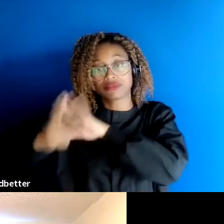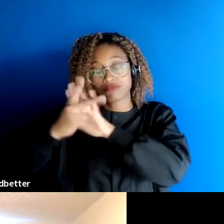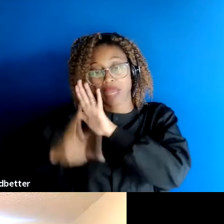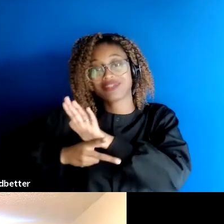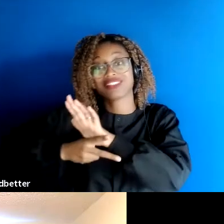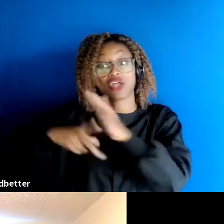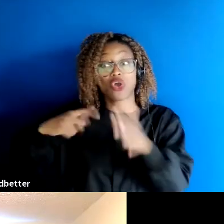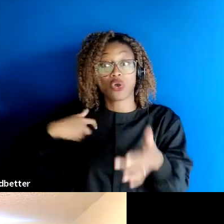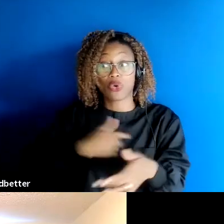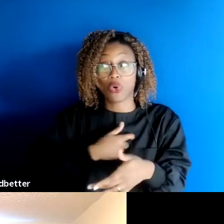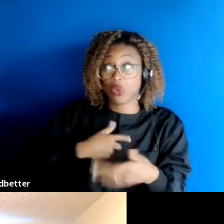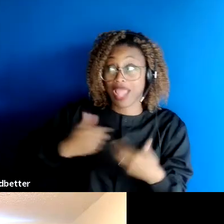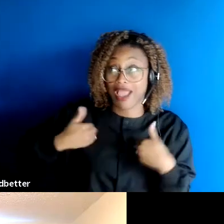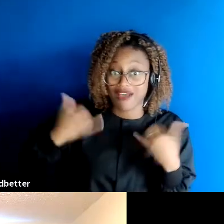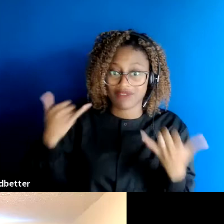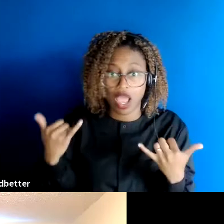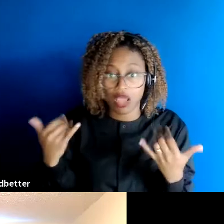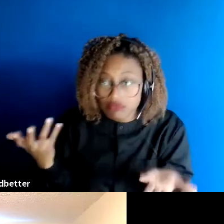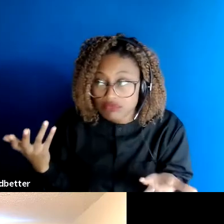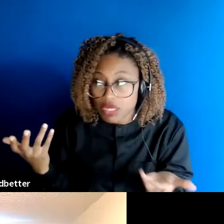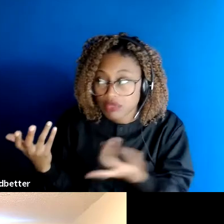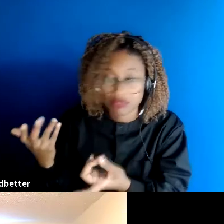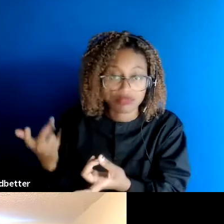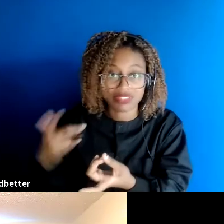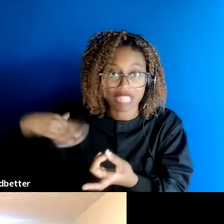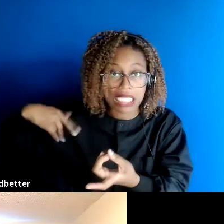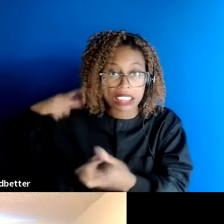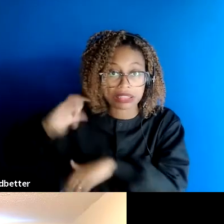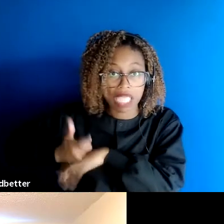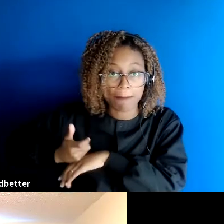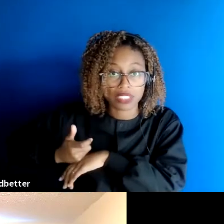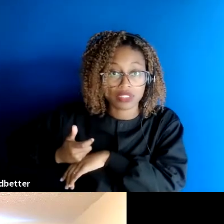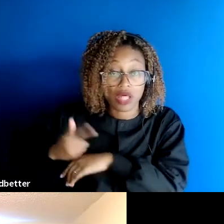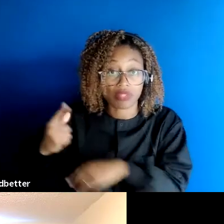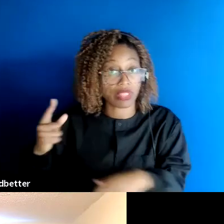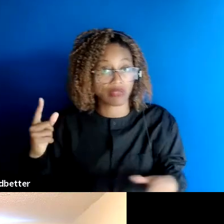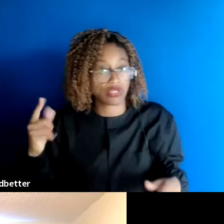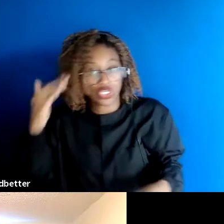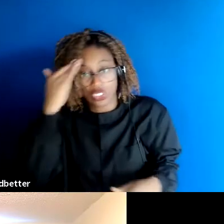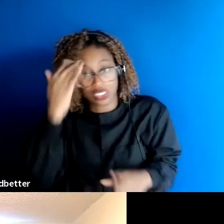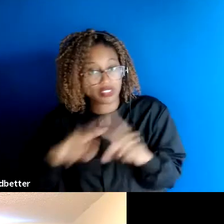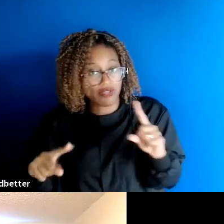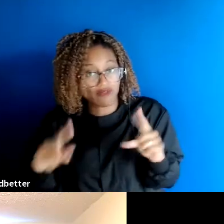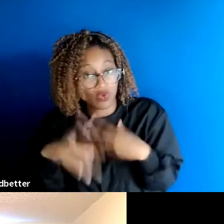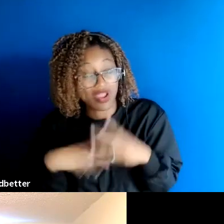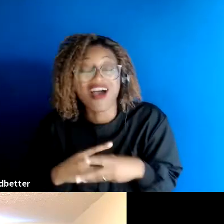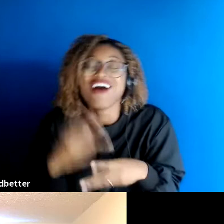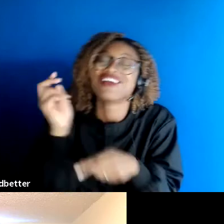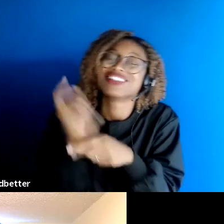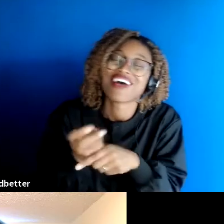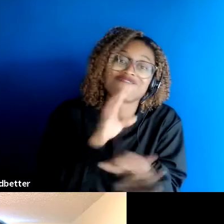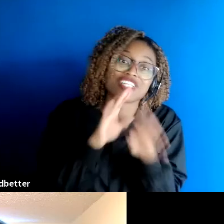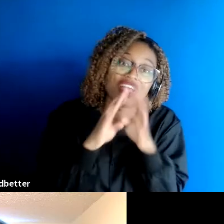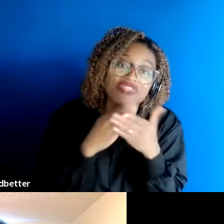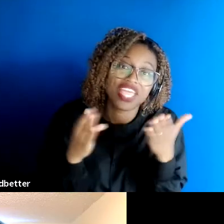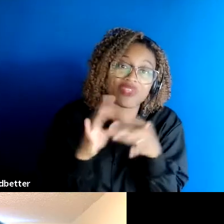for granted now, were even in place. And on top of that, the really frustrating thing about policy change is